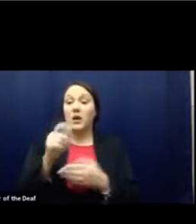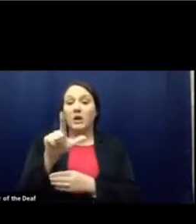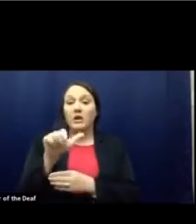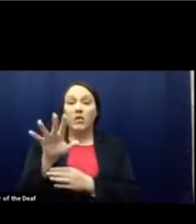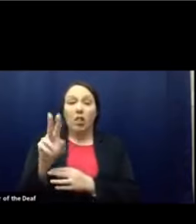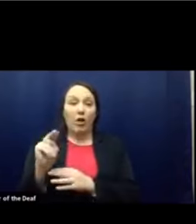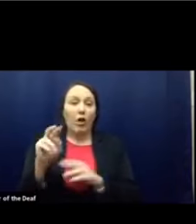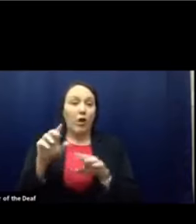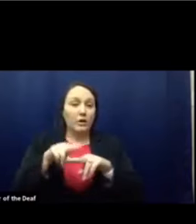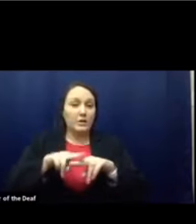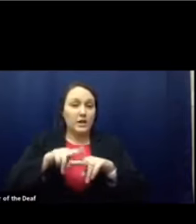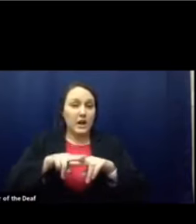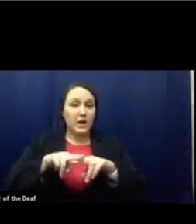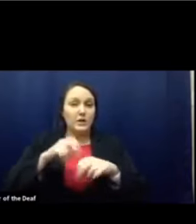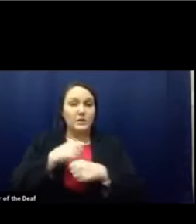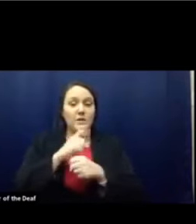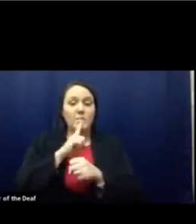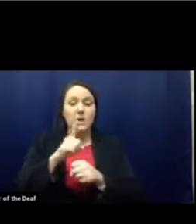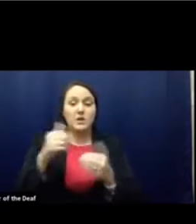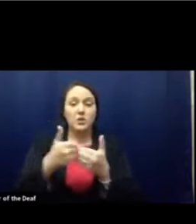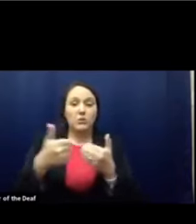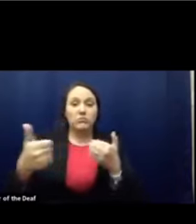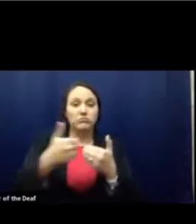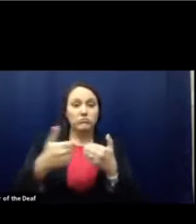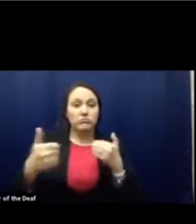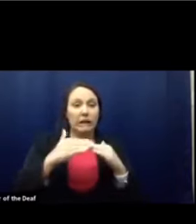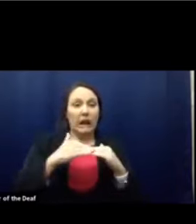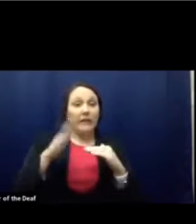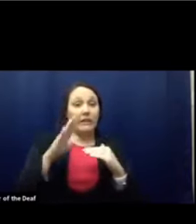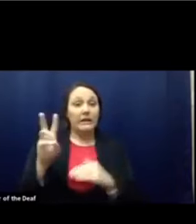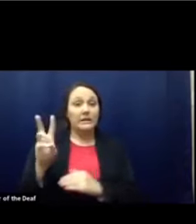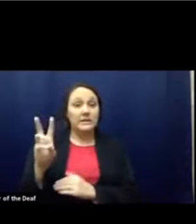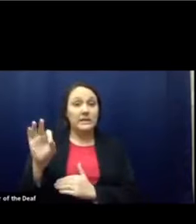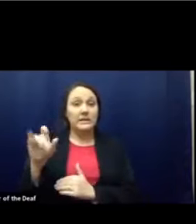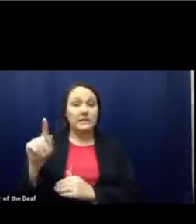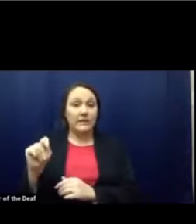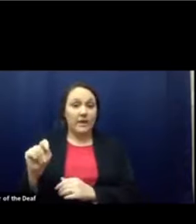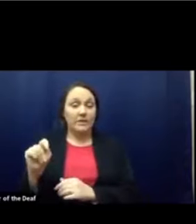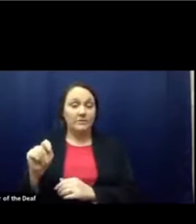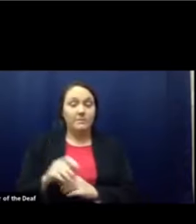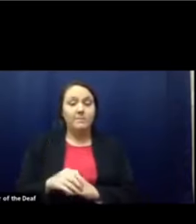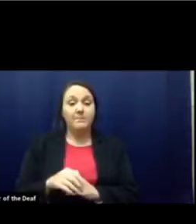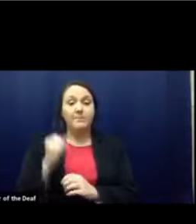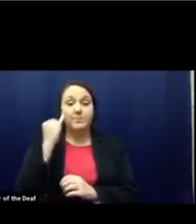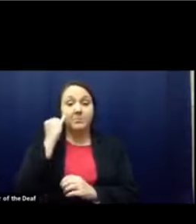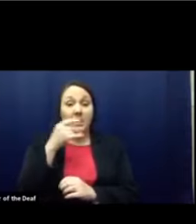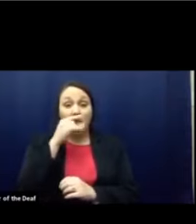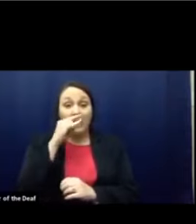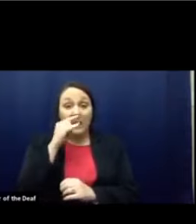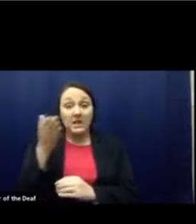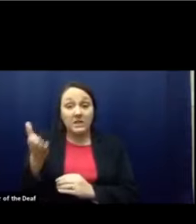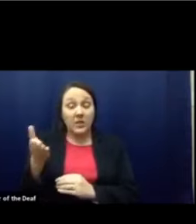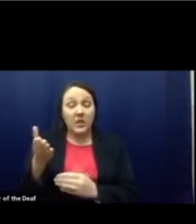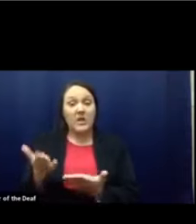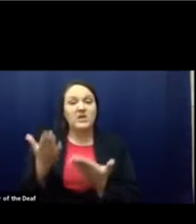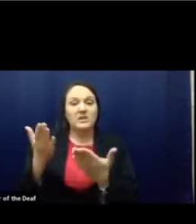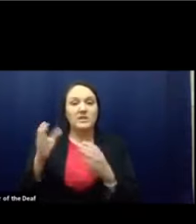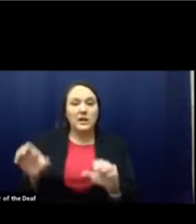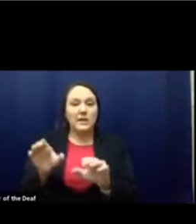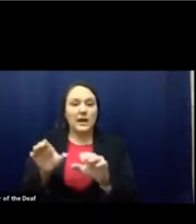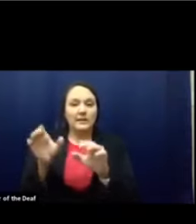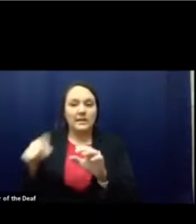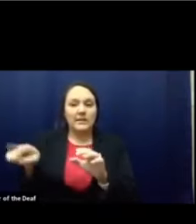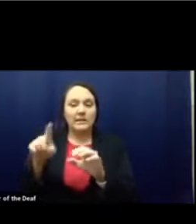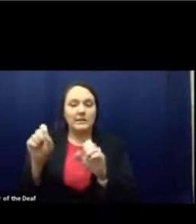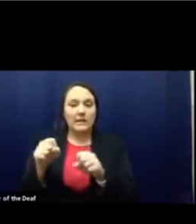will be properly spaced out at least 6 feet away from others there. If there will be kids present, suggest some activities where kids can